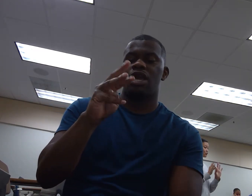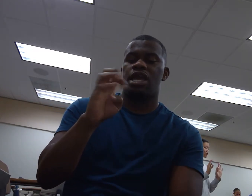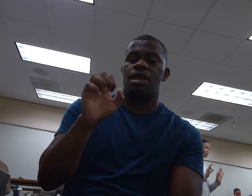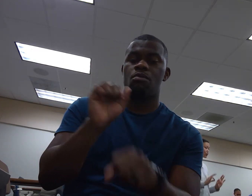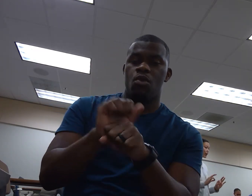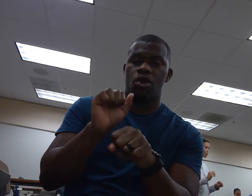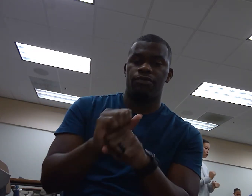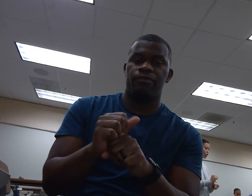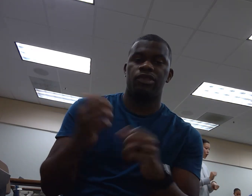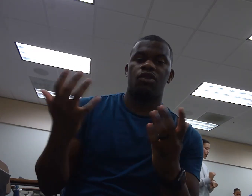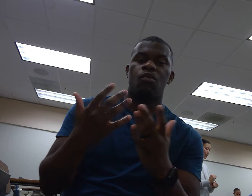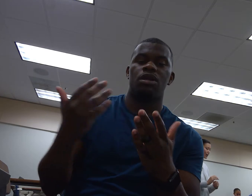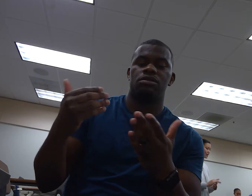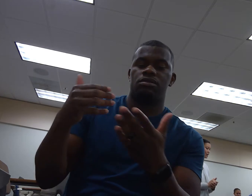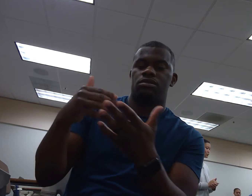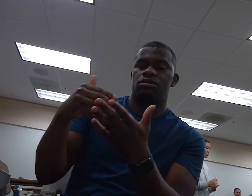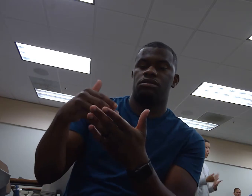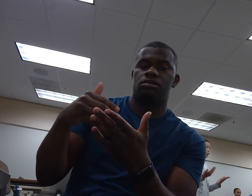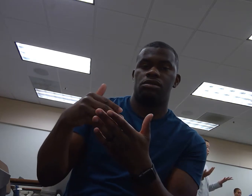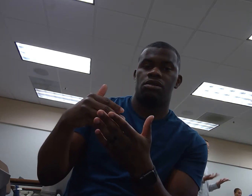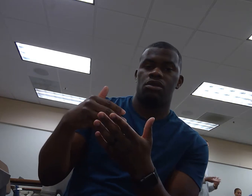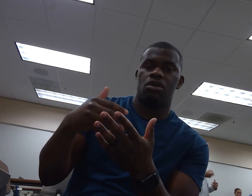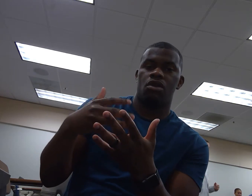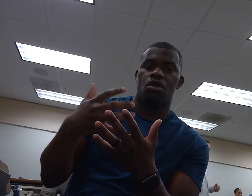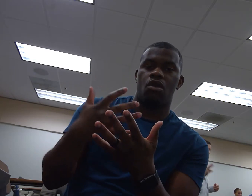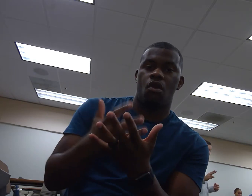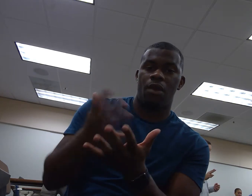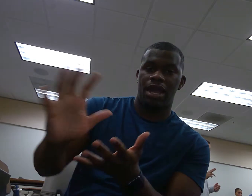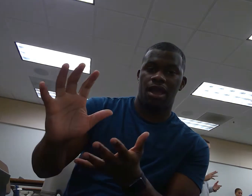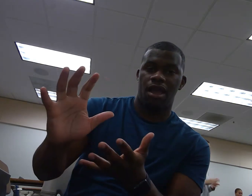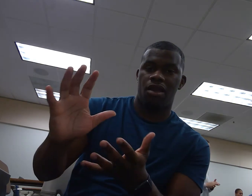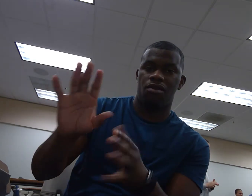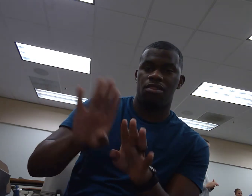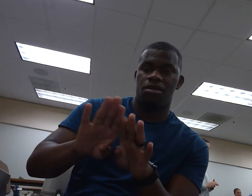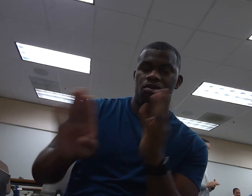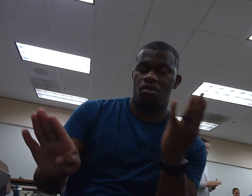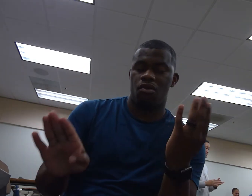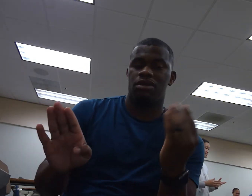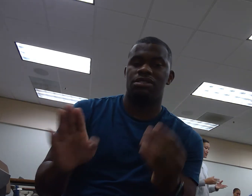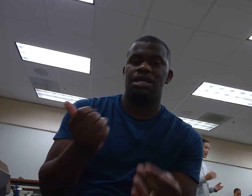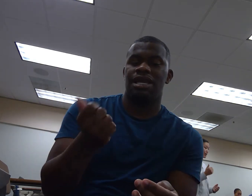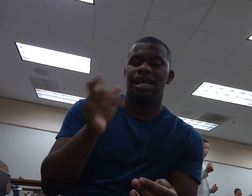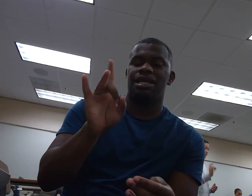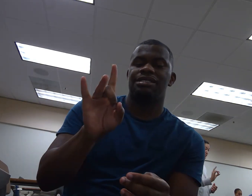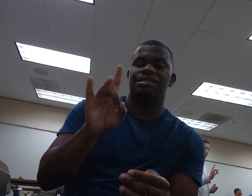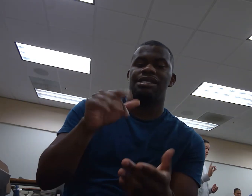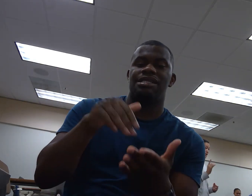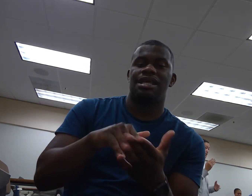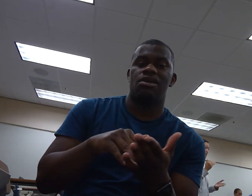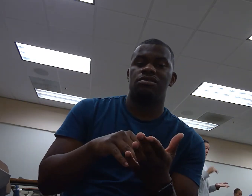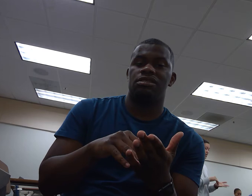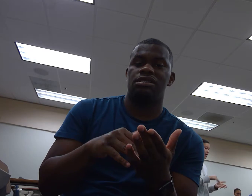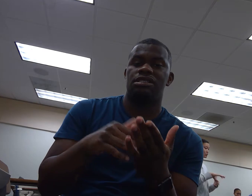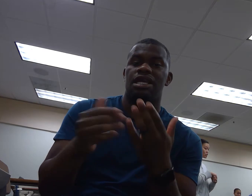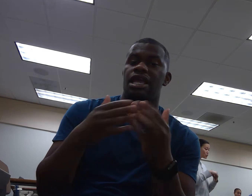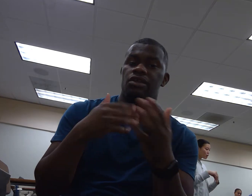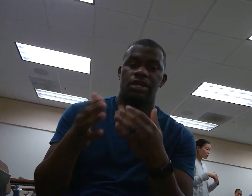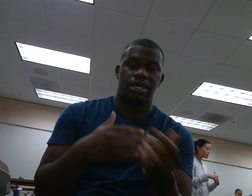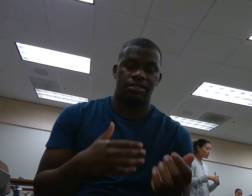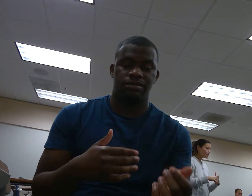door is $18,000 a year in either case. But we are not done yet. In this case, we didn't talk about